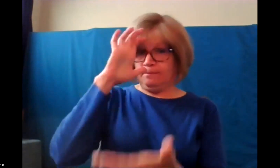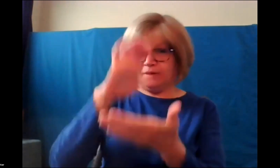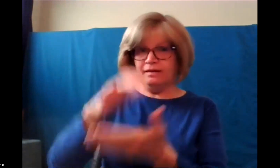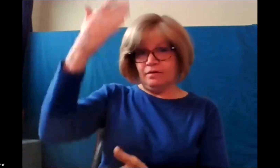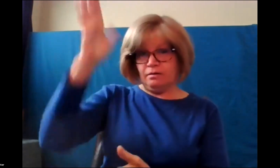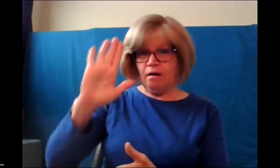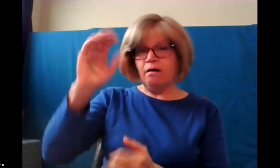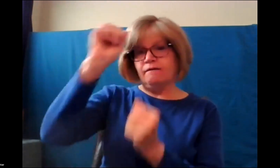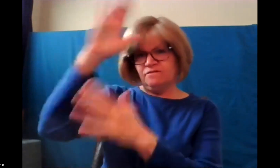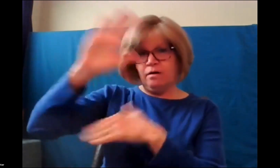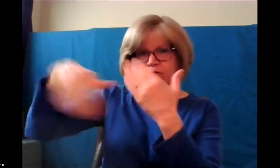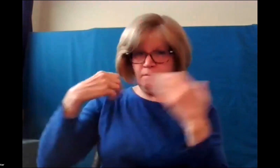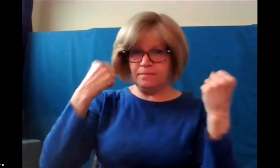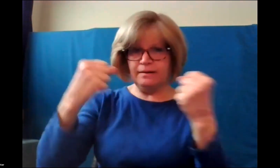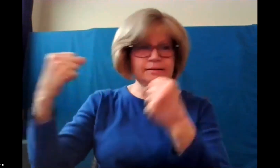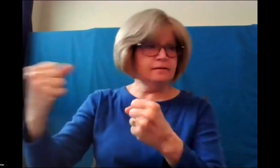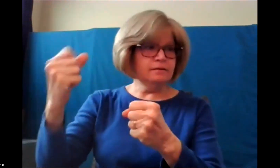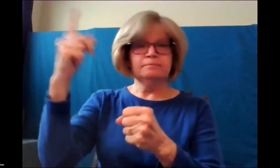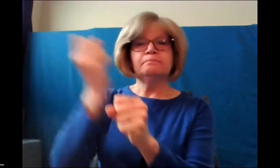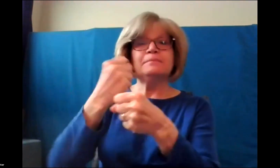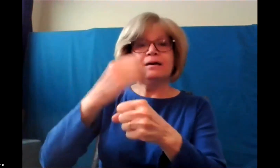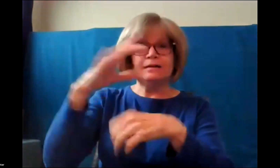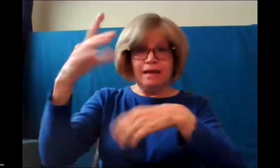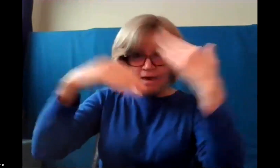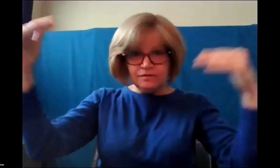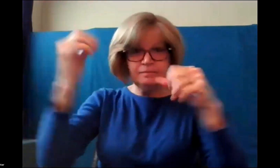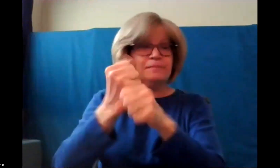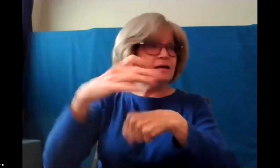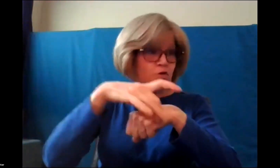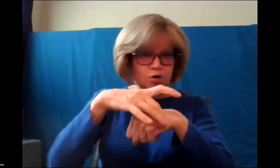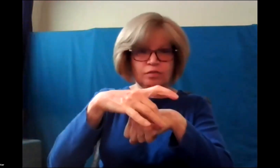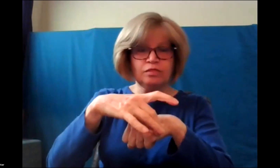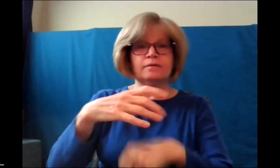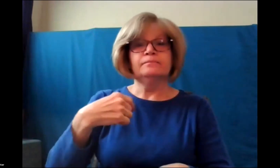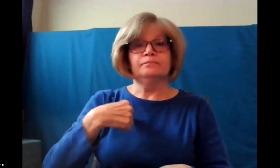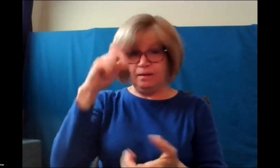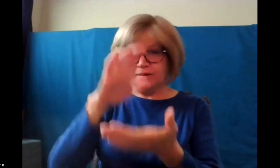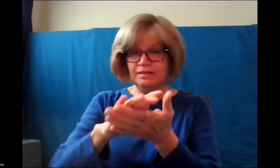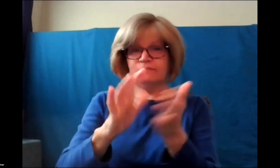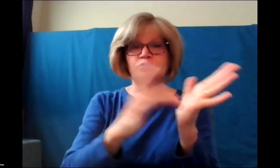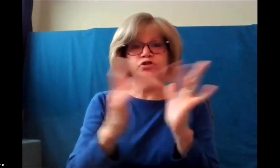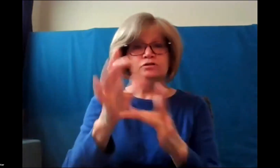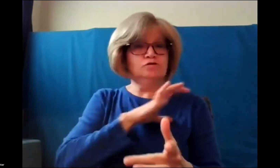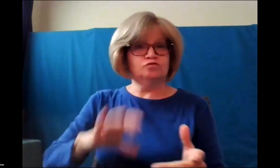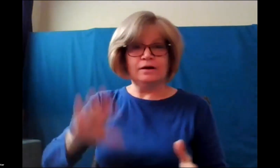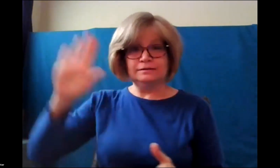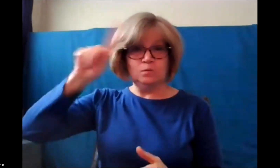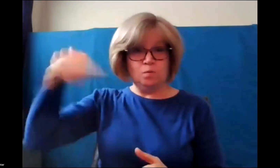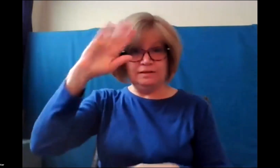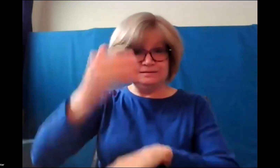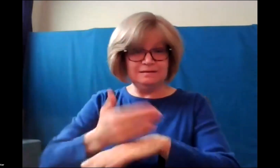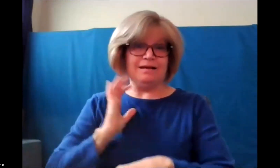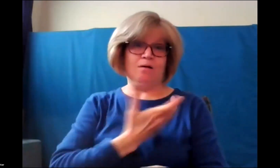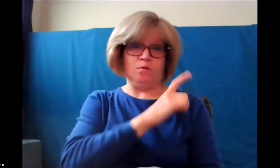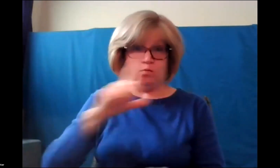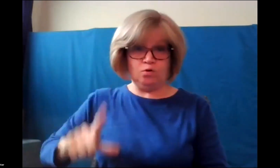I believe in God, Almighty, creator of heaven and earth. I believe in Jesus Christ, his only Son, our